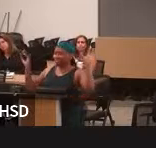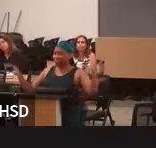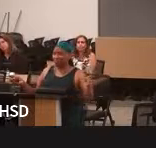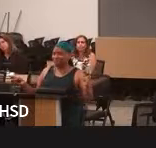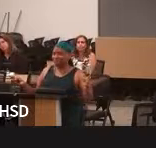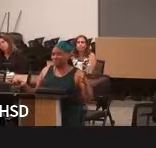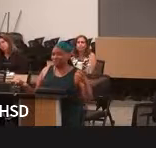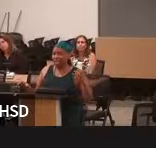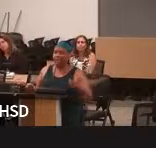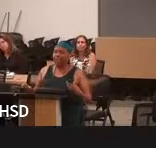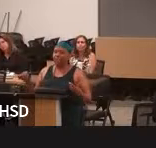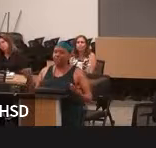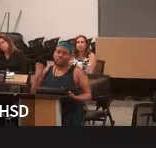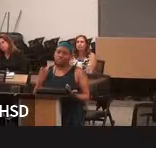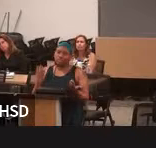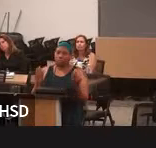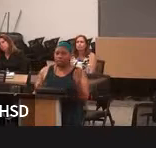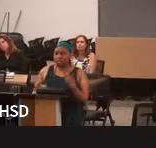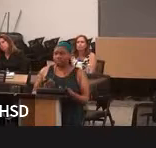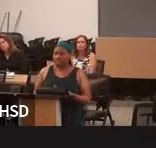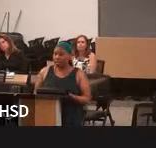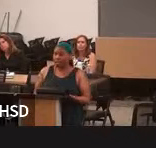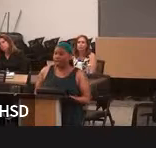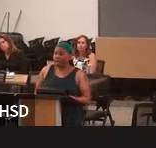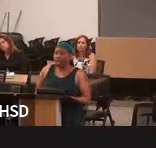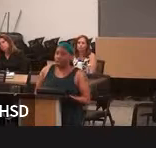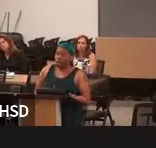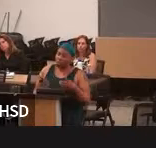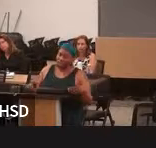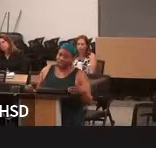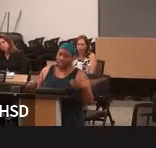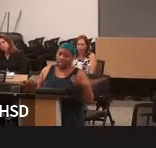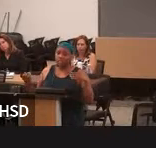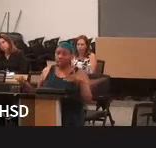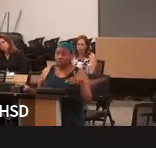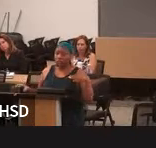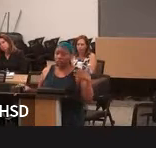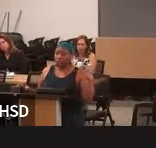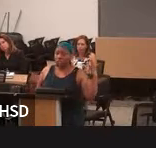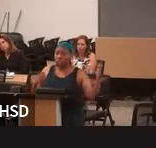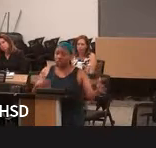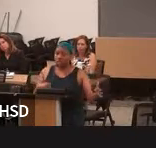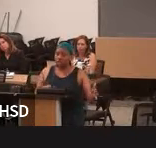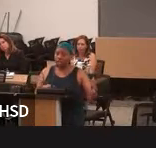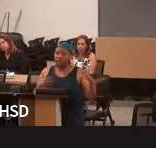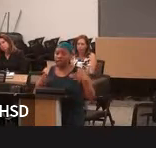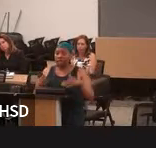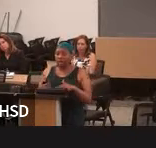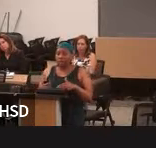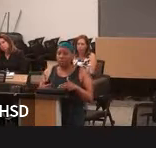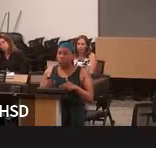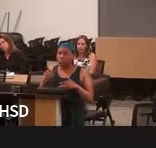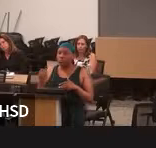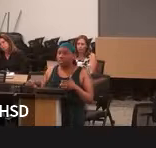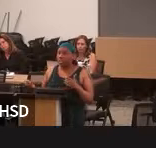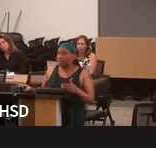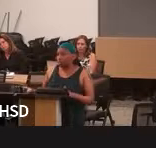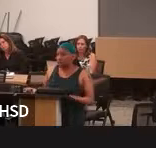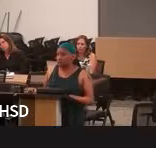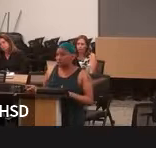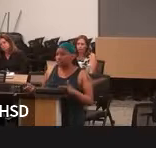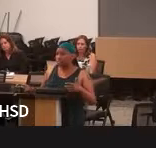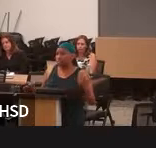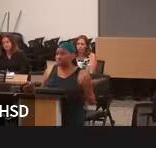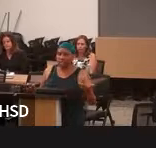celebration sometime in February, and then something to round out the year. And then our plan is to continue to work with Ken Shelton and also work with the Black